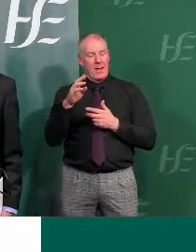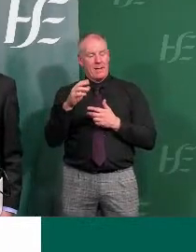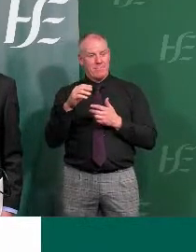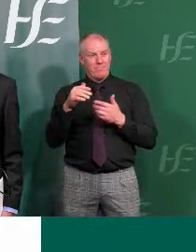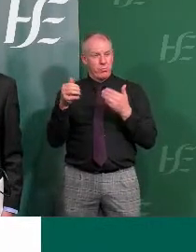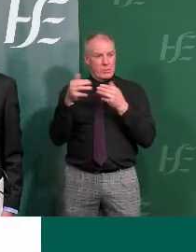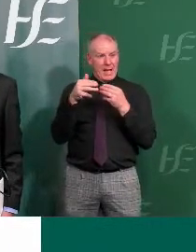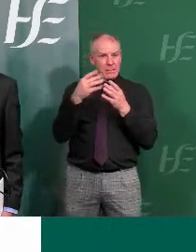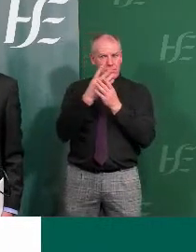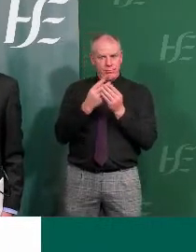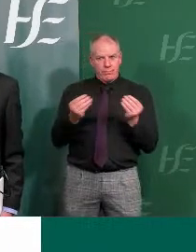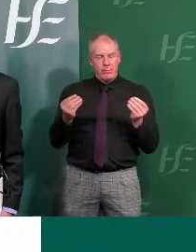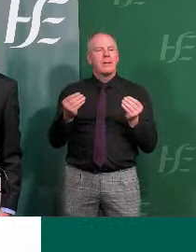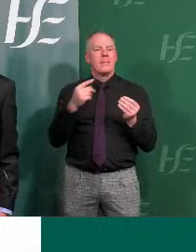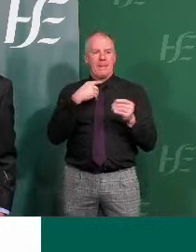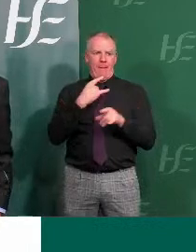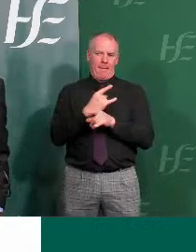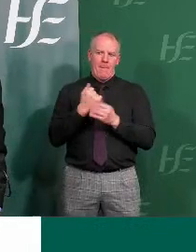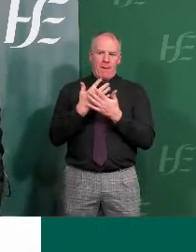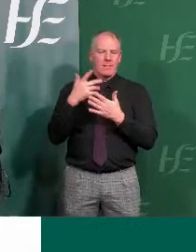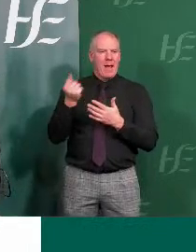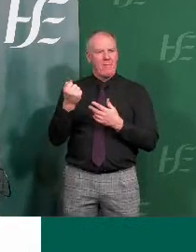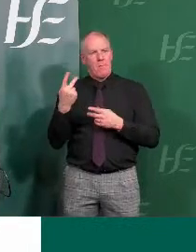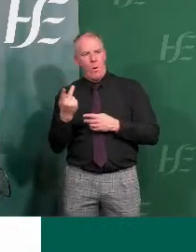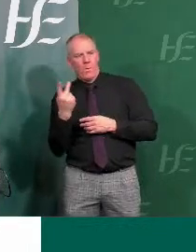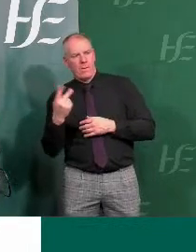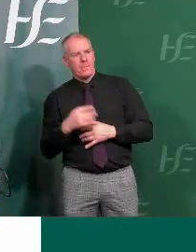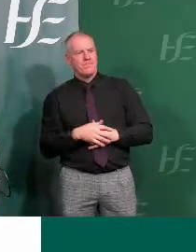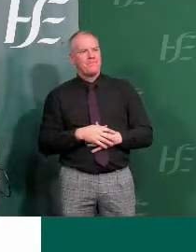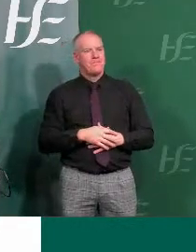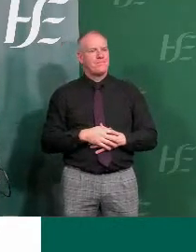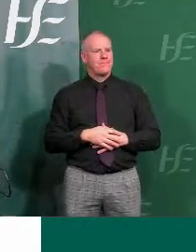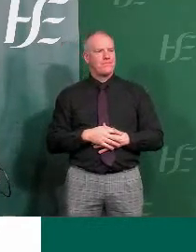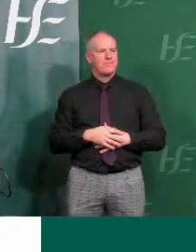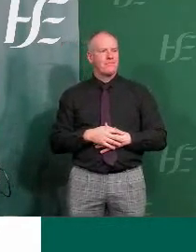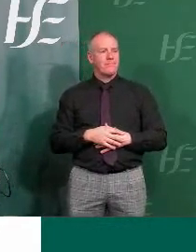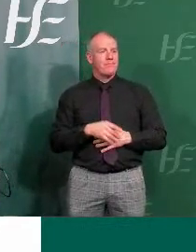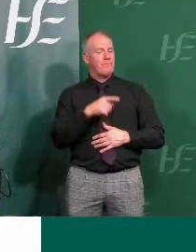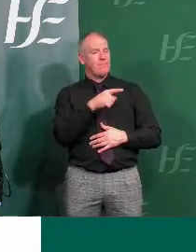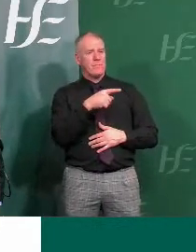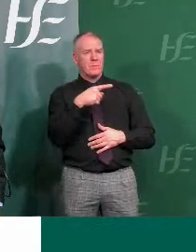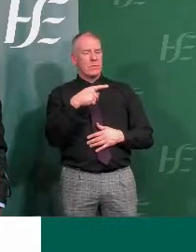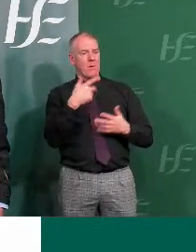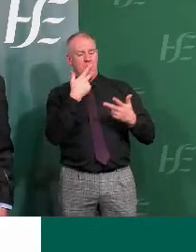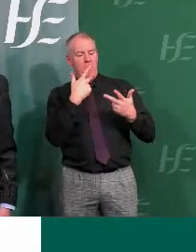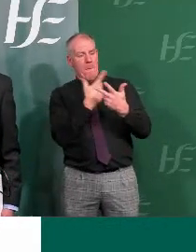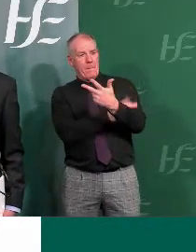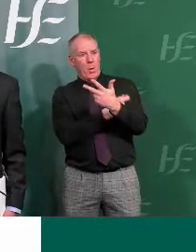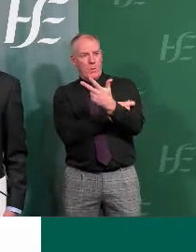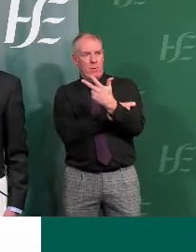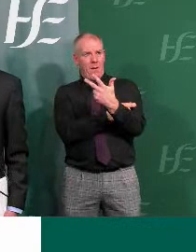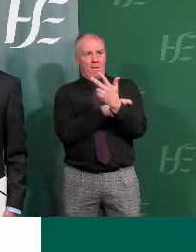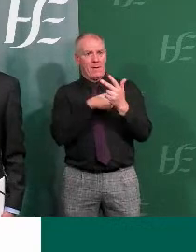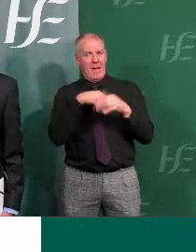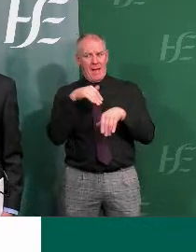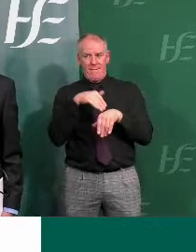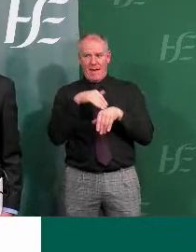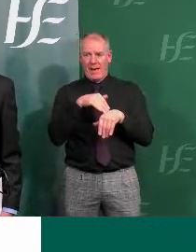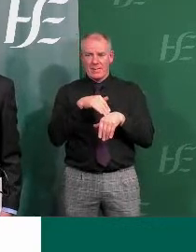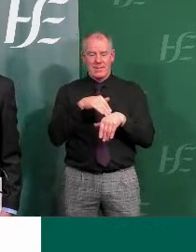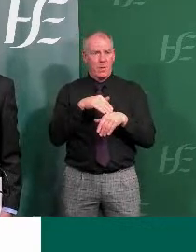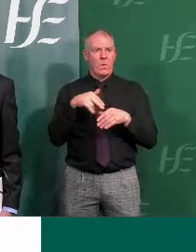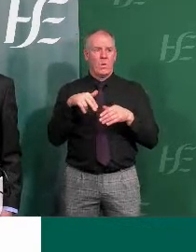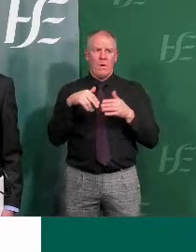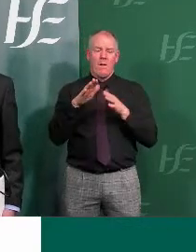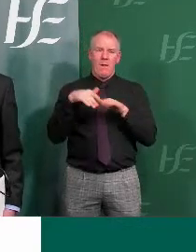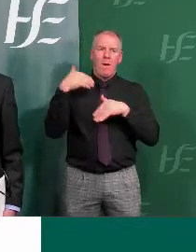system appear to have waned. That we've looked into this boosters already and those high impact of the booster campaign, big uptake